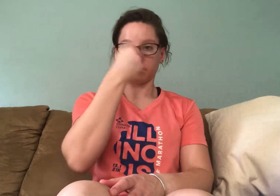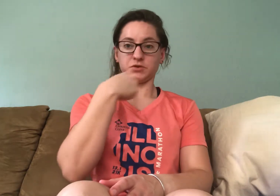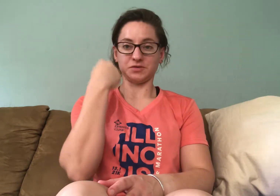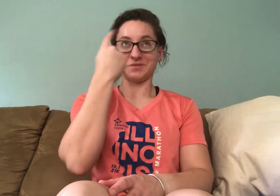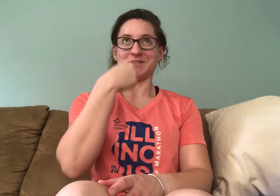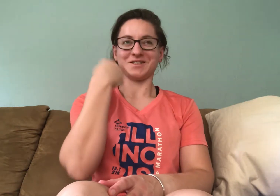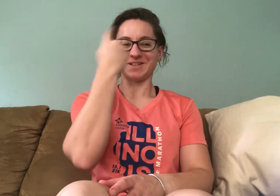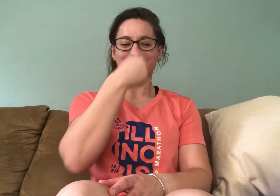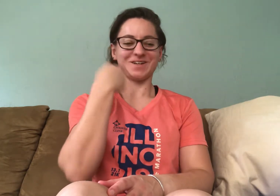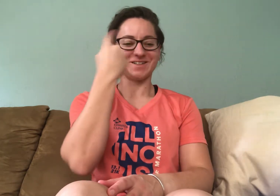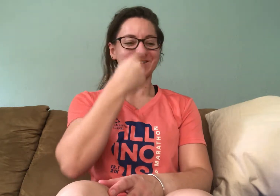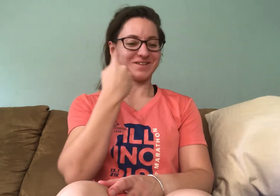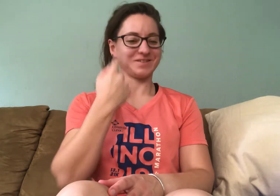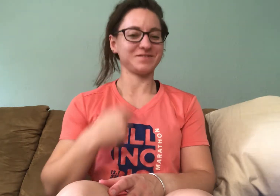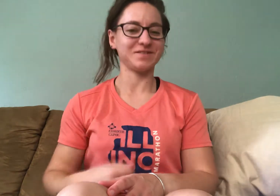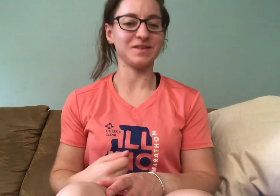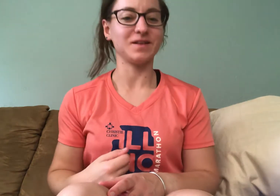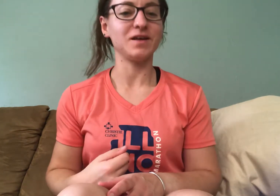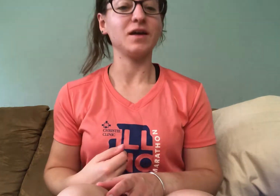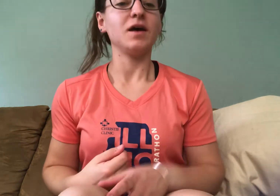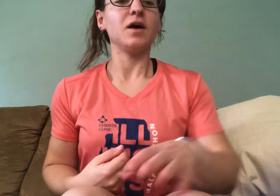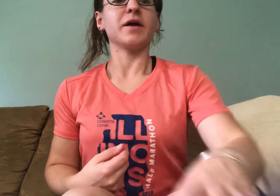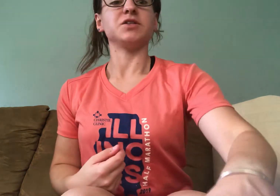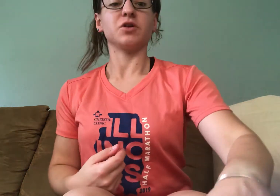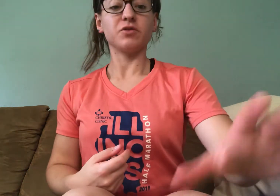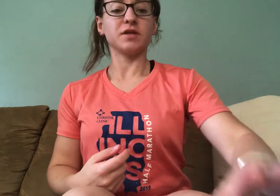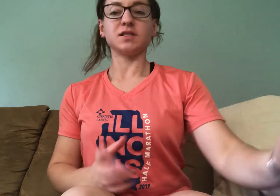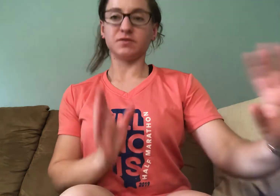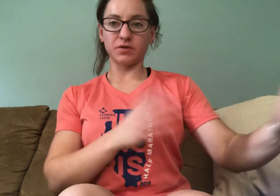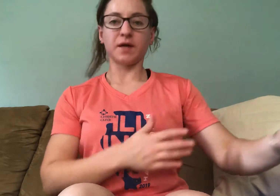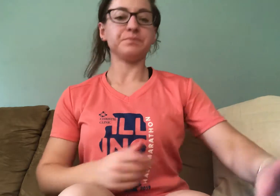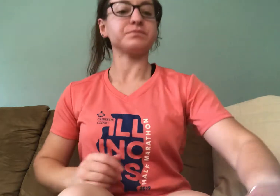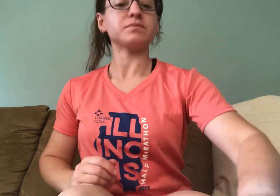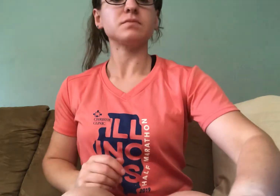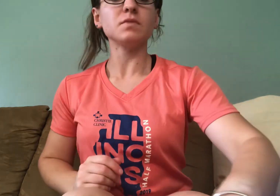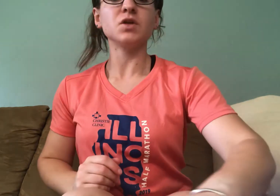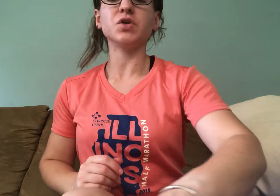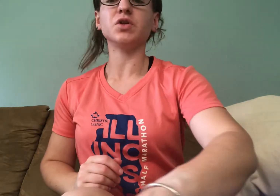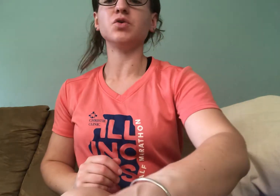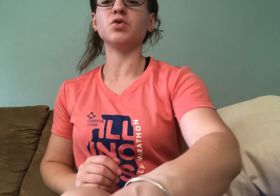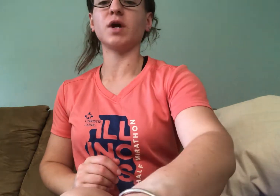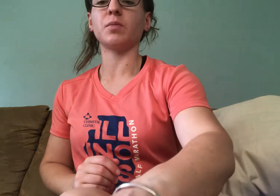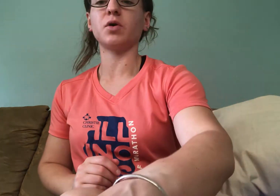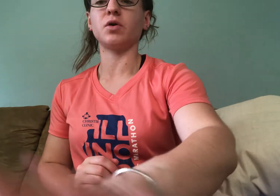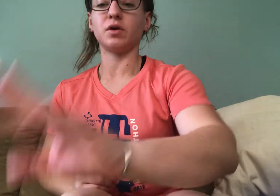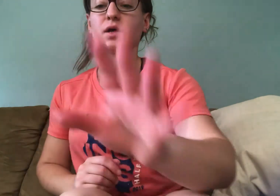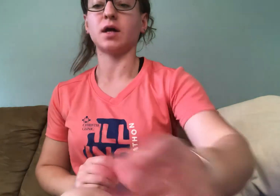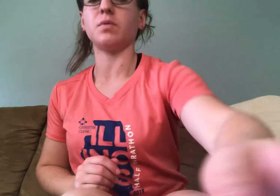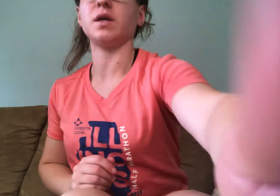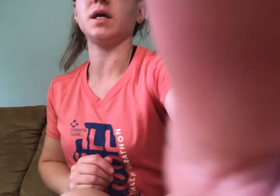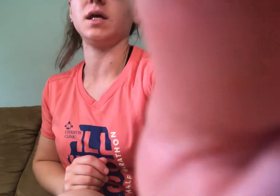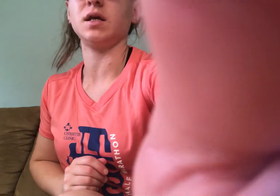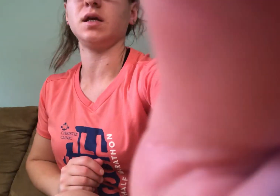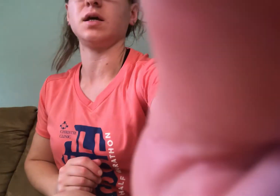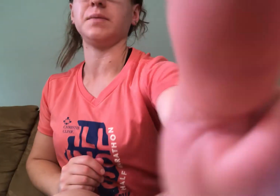first one. I just said for you in general. Okay, so that's the vocab. So the new grammar I want to